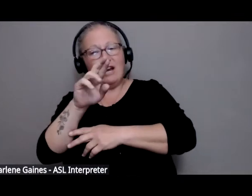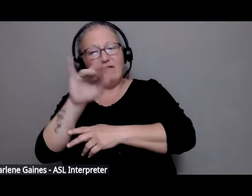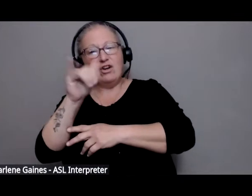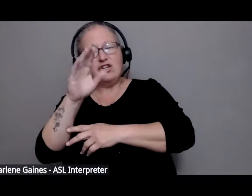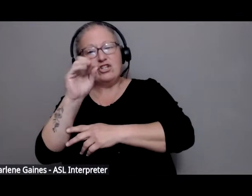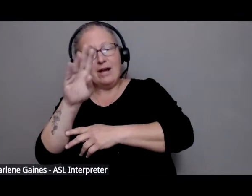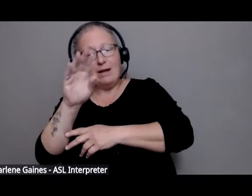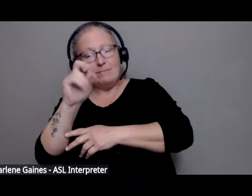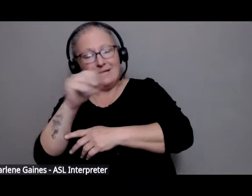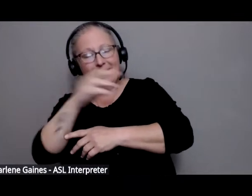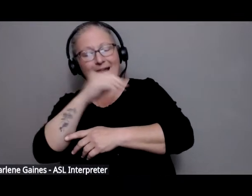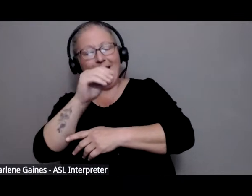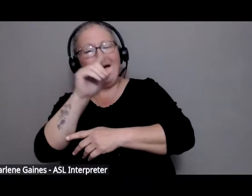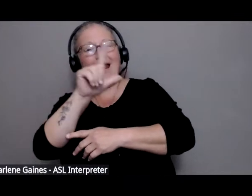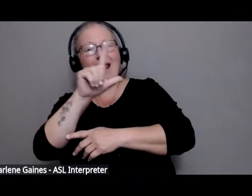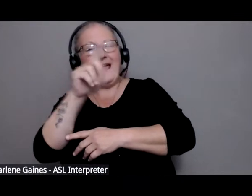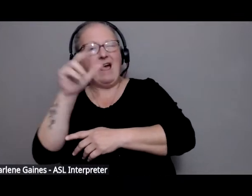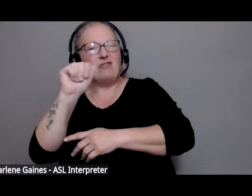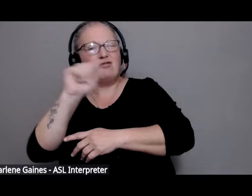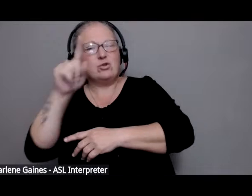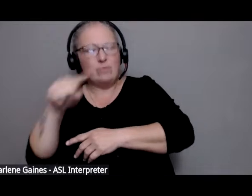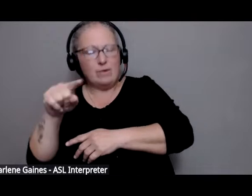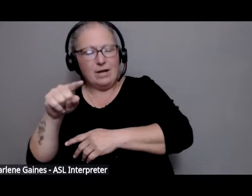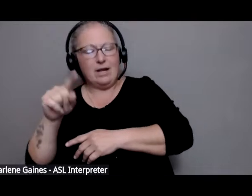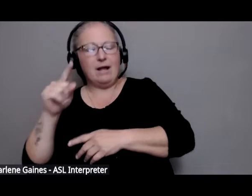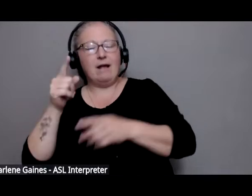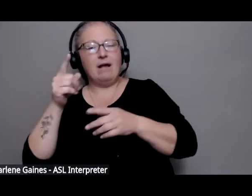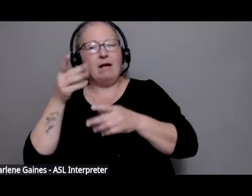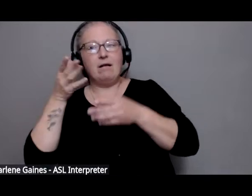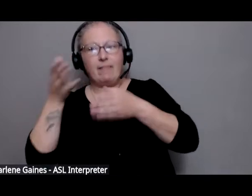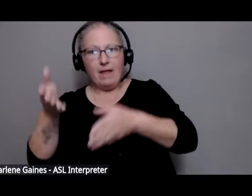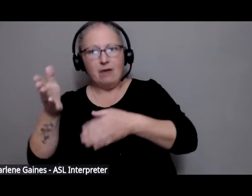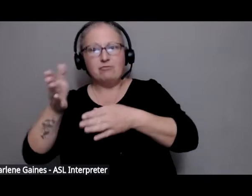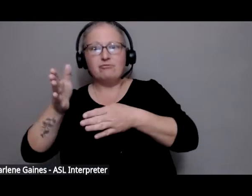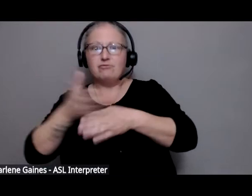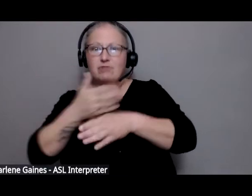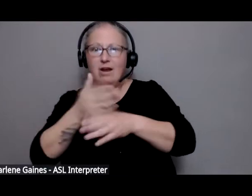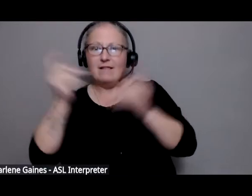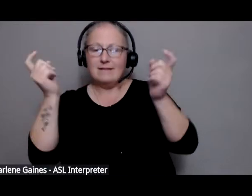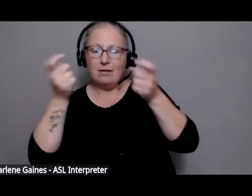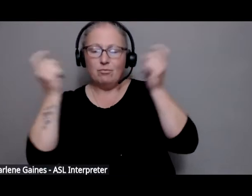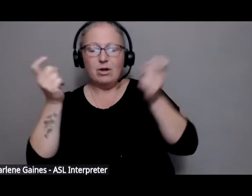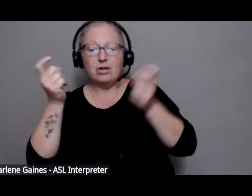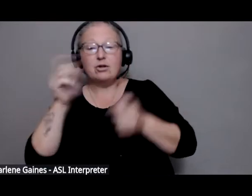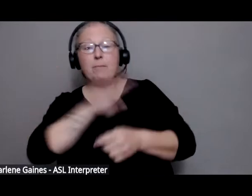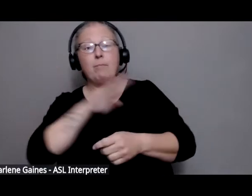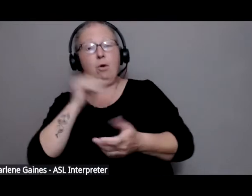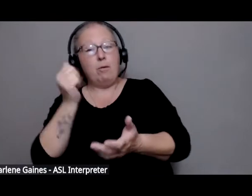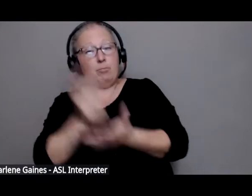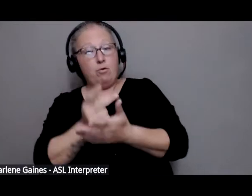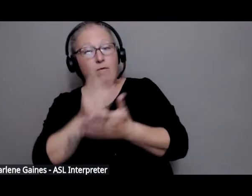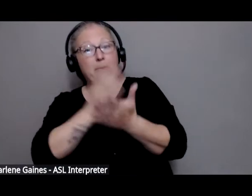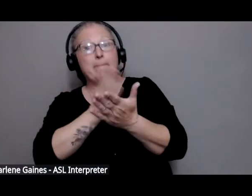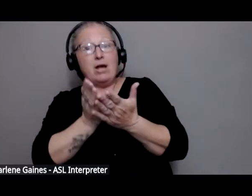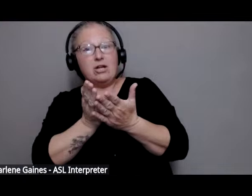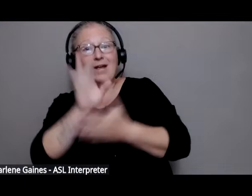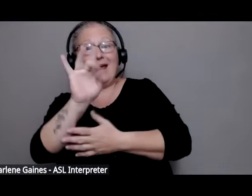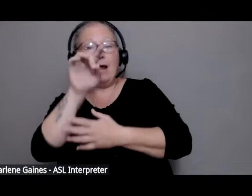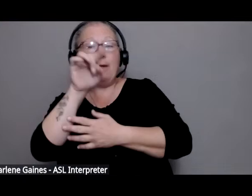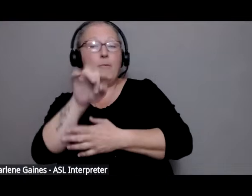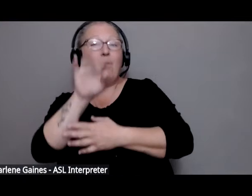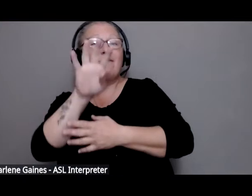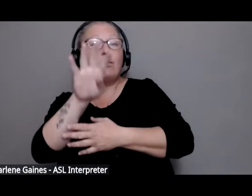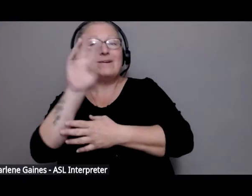Andrade Zuniga for being there to share in the celebration. The board approved the budget for this project, which was